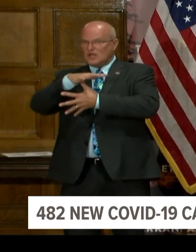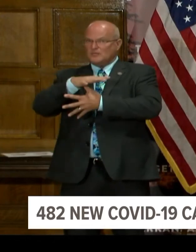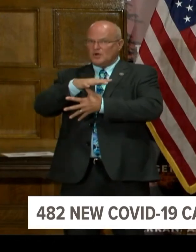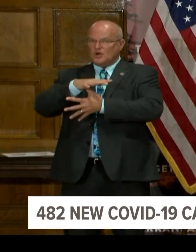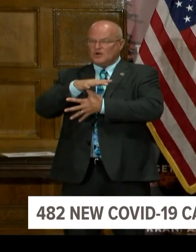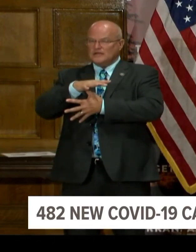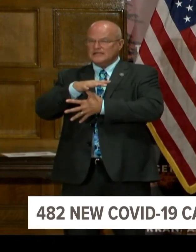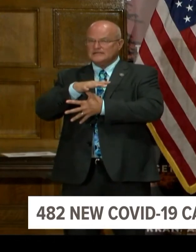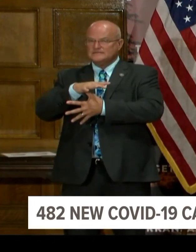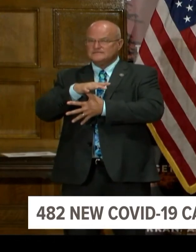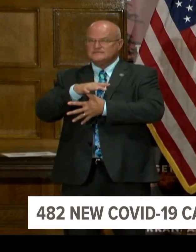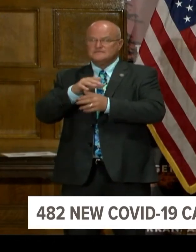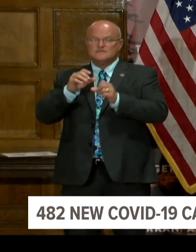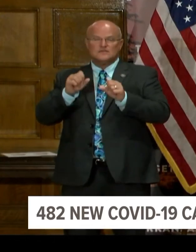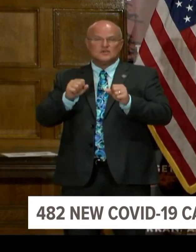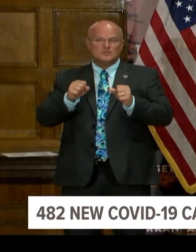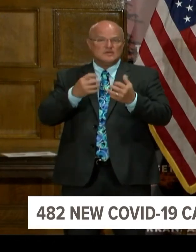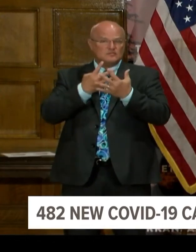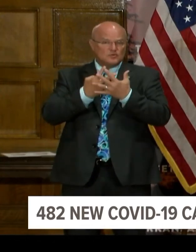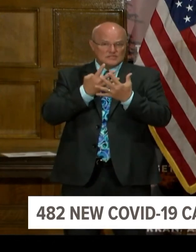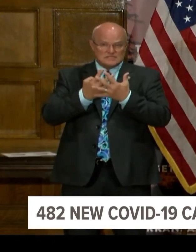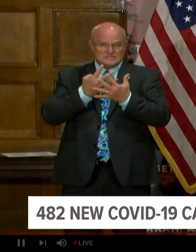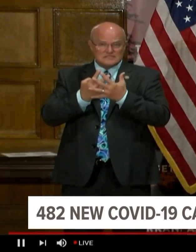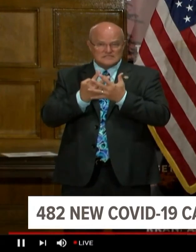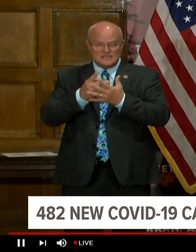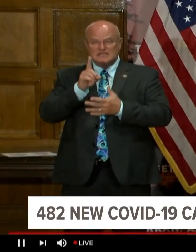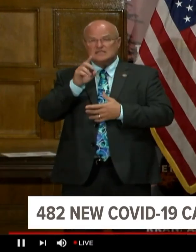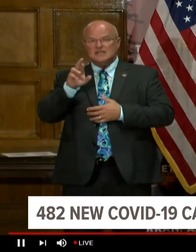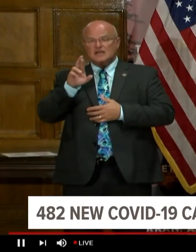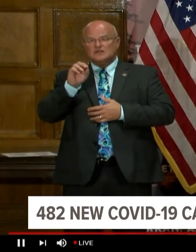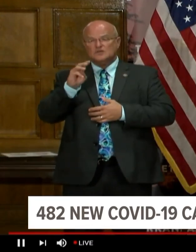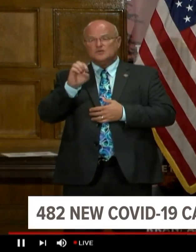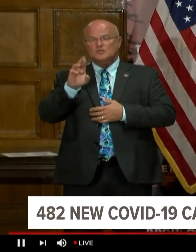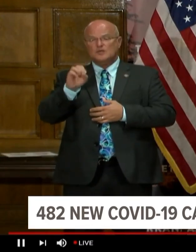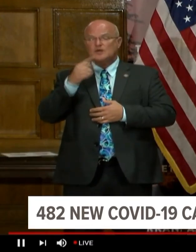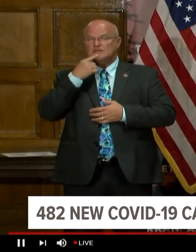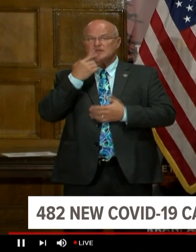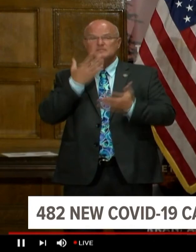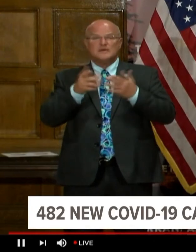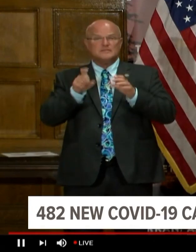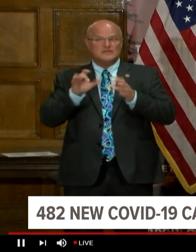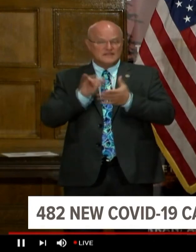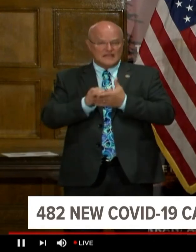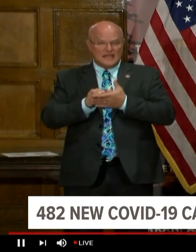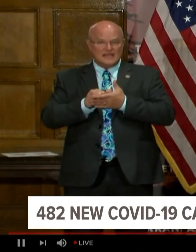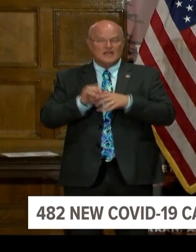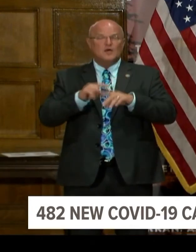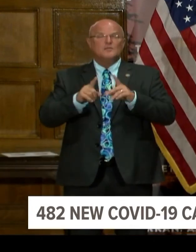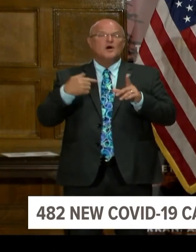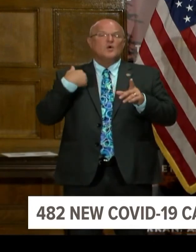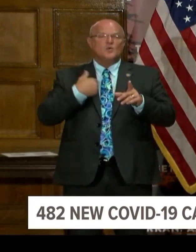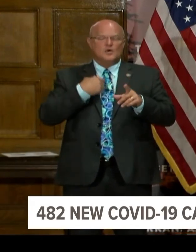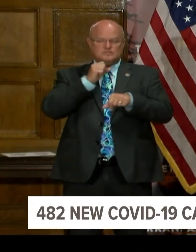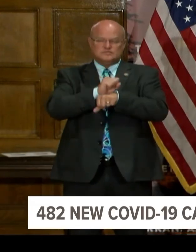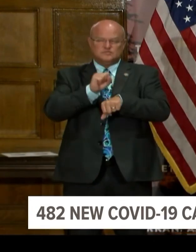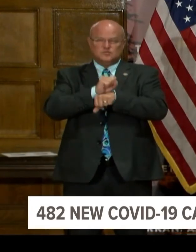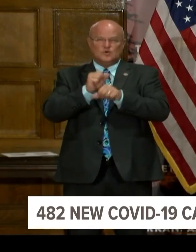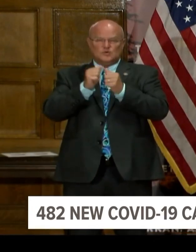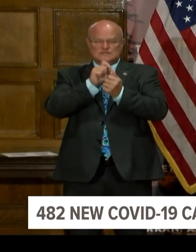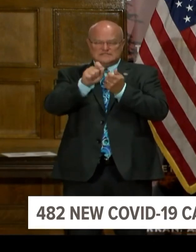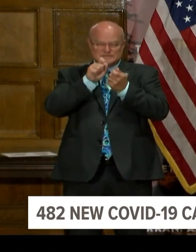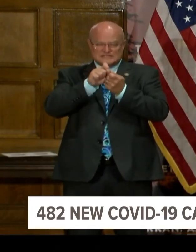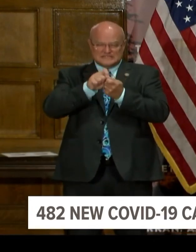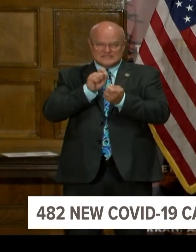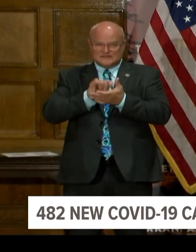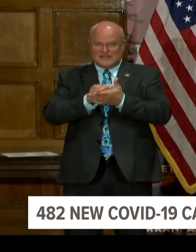priority. It could be prisons. As Dr. Romero has said, we might need to do that. But we're going to be working on the